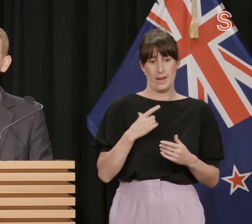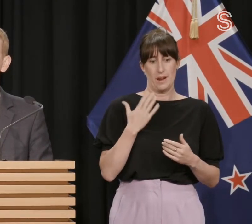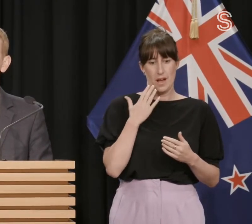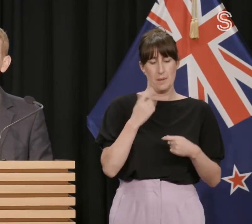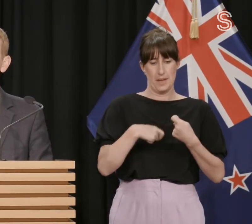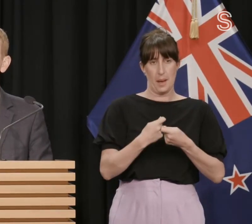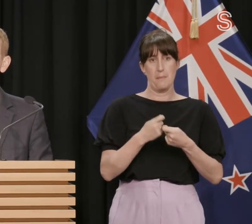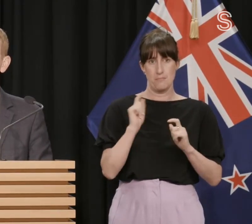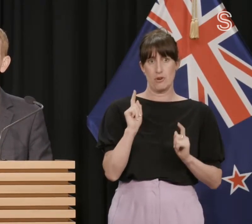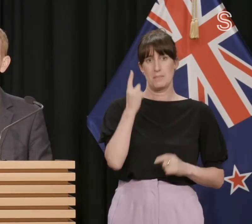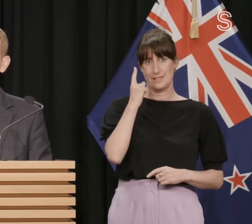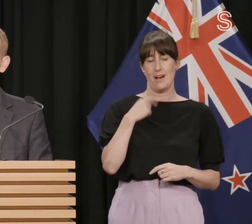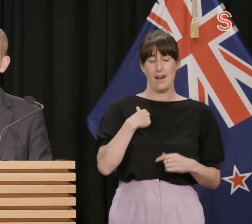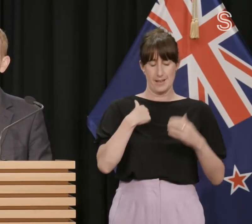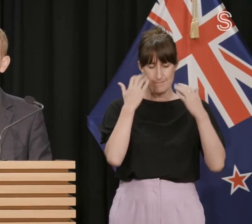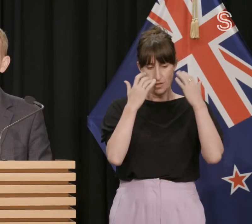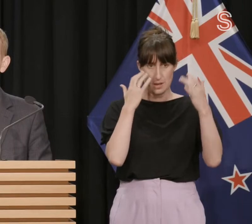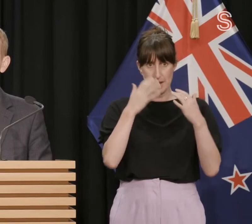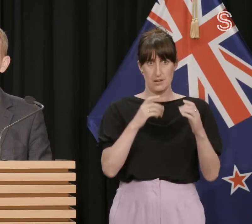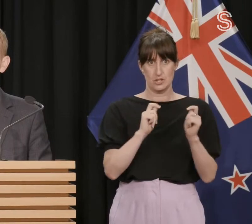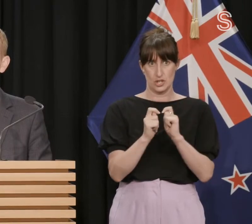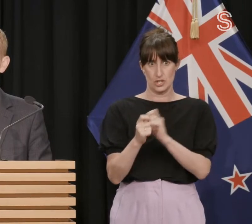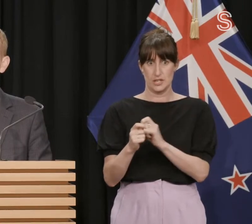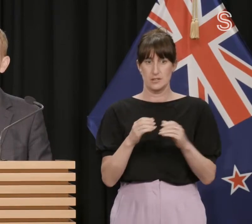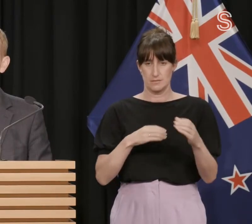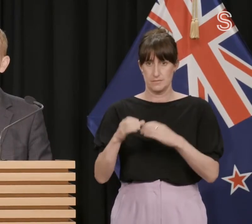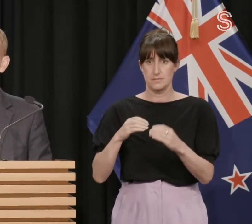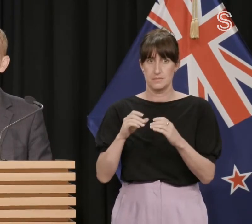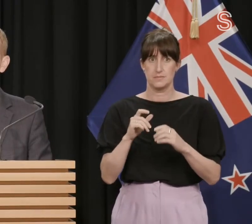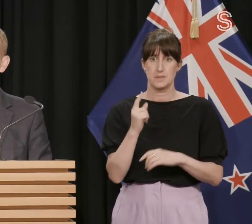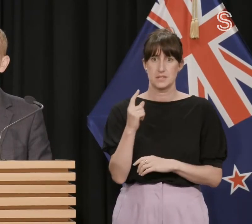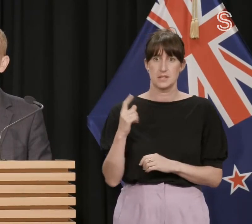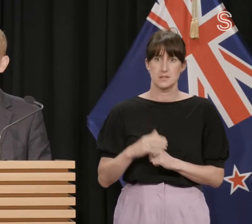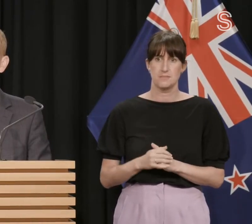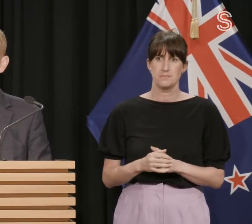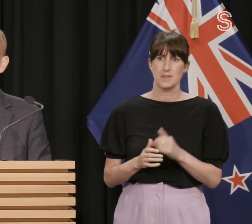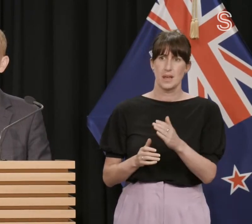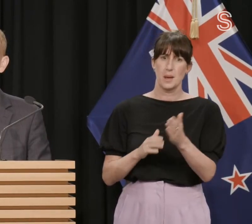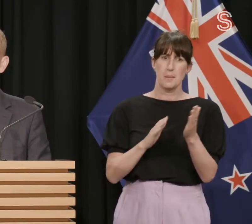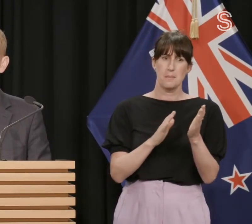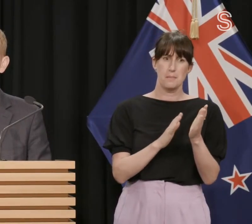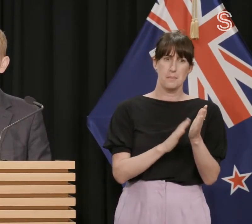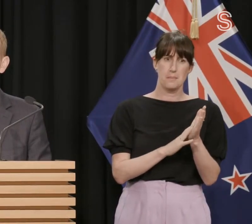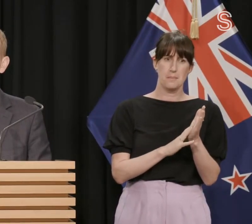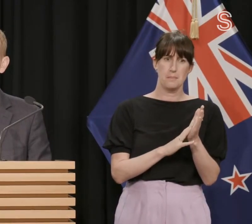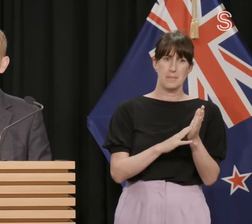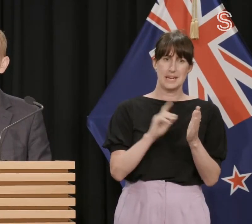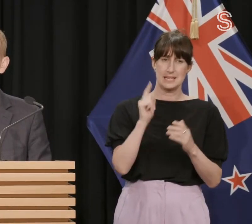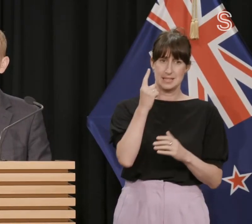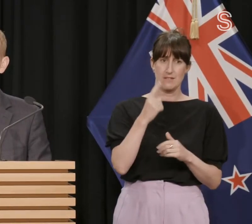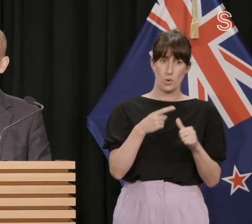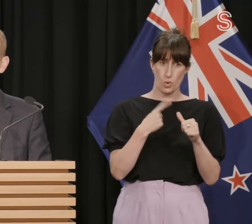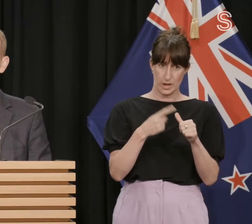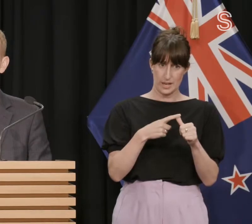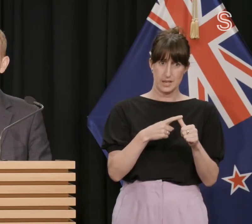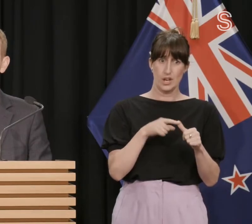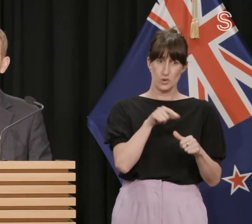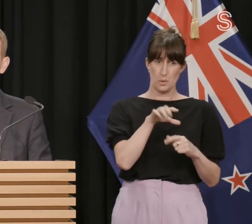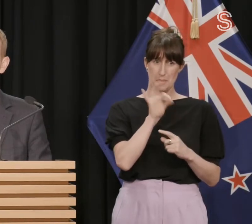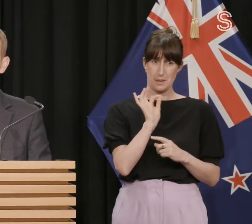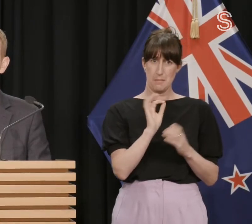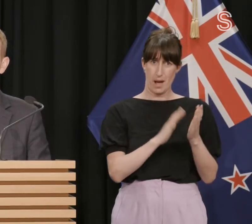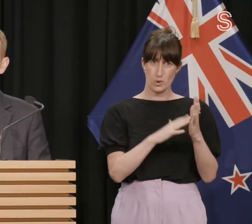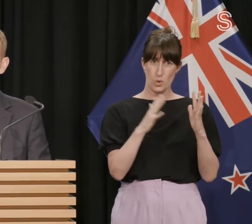Why did you choose Michael Wood for Minister for Auckland? How is he going to have time to focus on Auckland? He's got immigration,